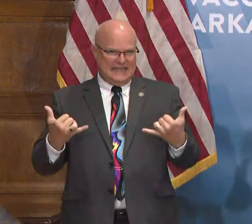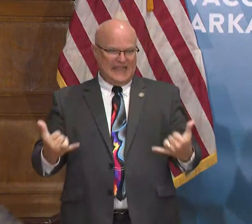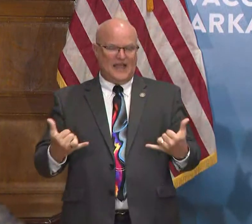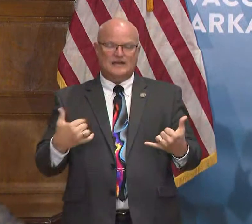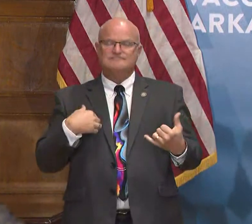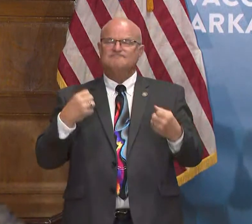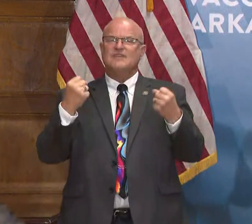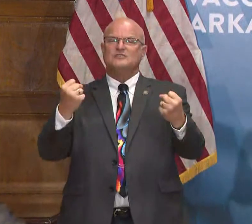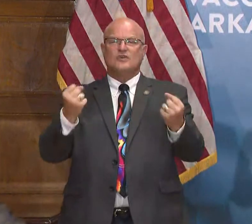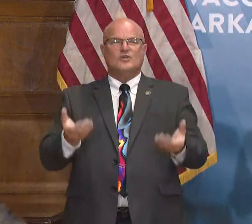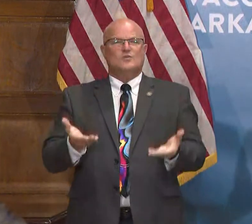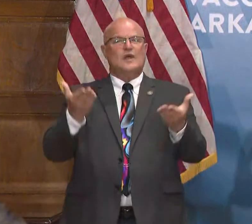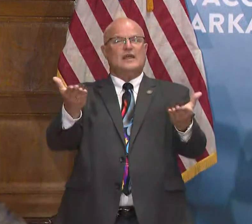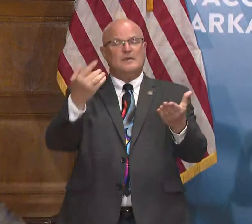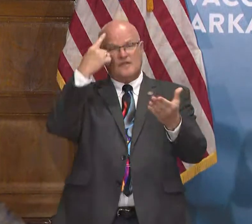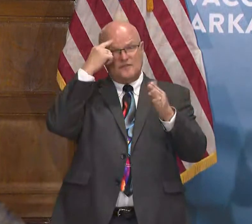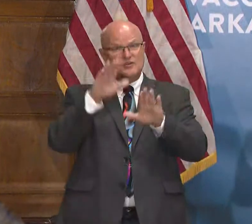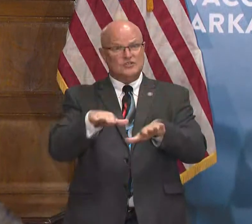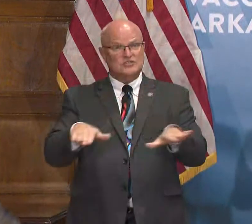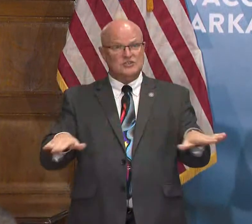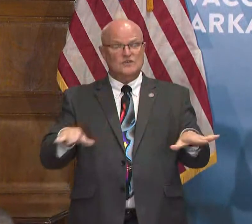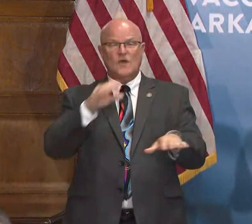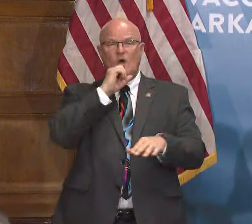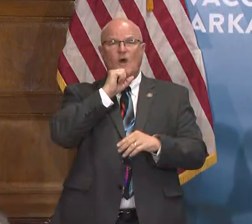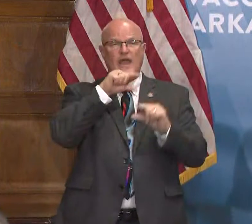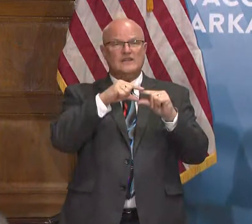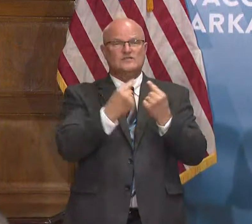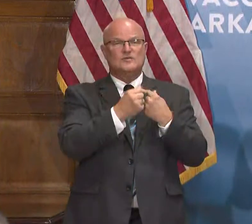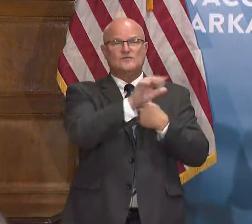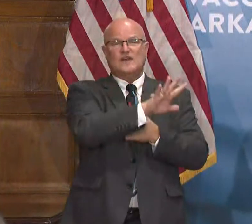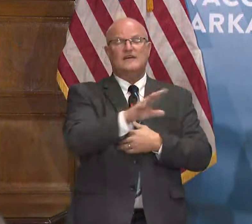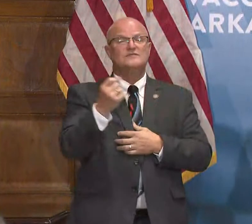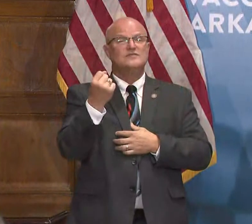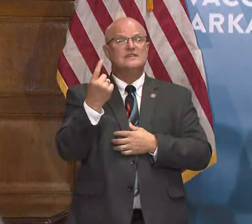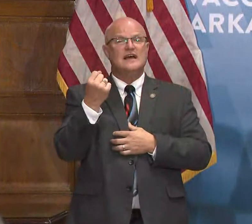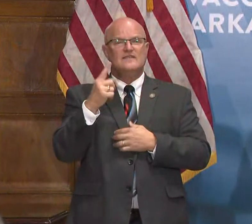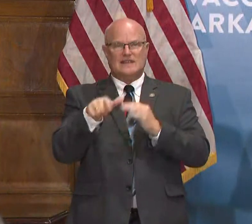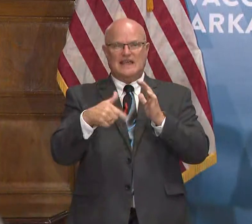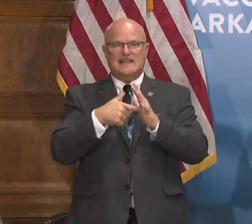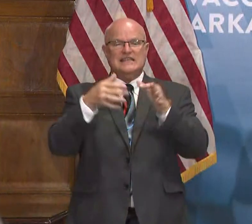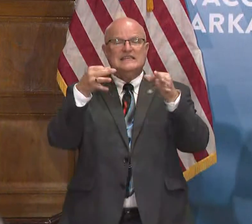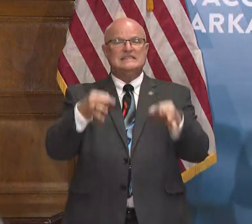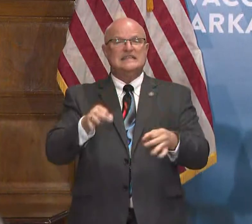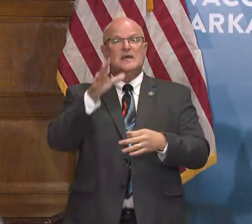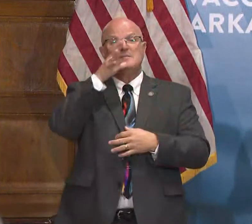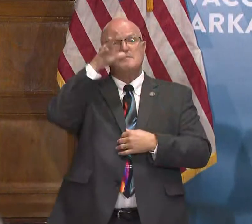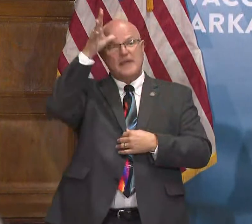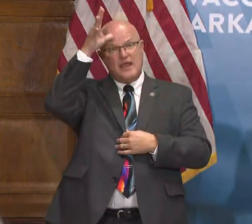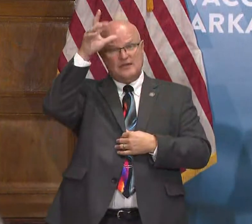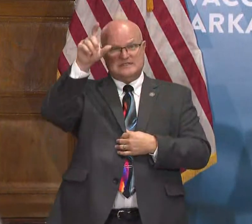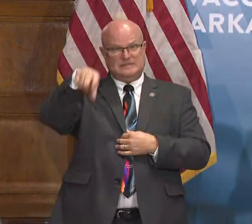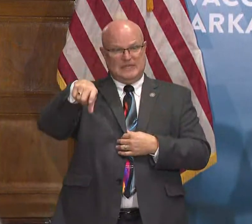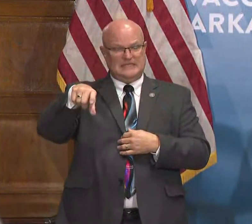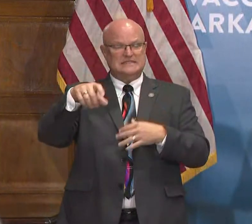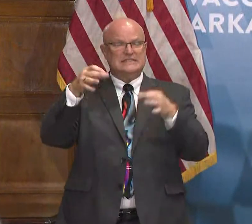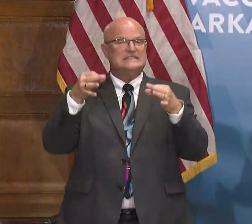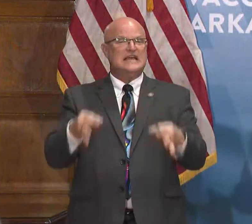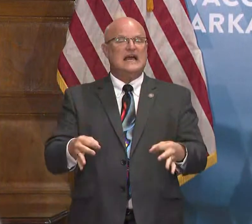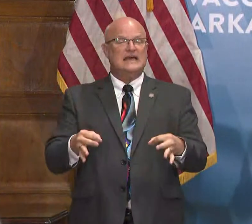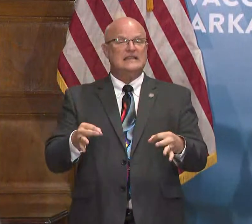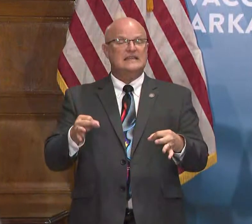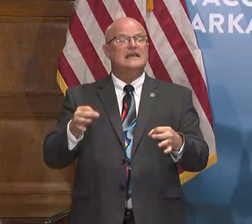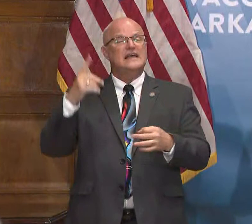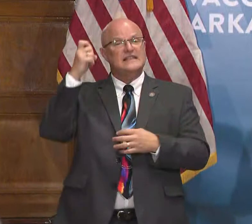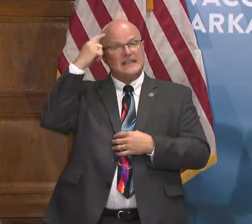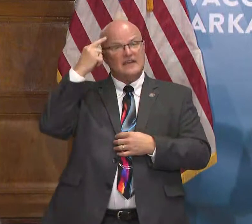I strongly recommend this for children in this age group. Of course, it is a decision made by the parents. As the governor